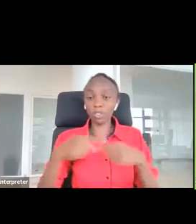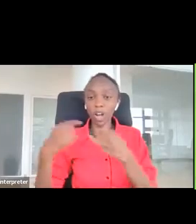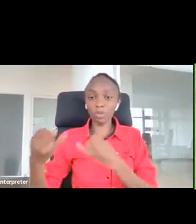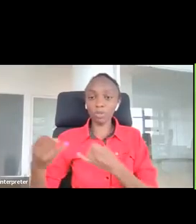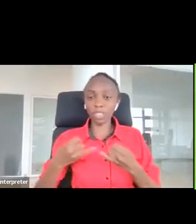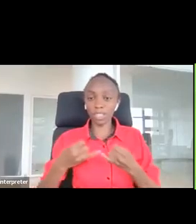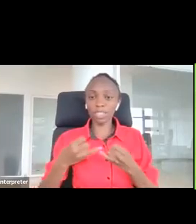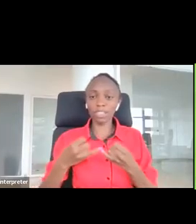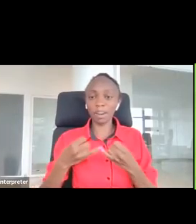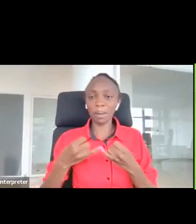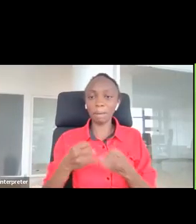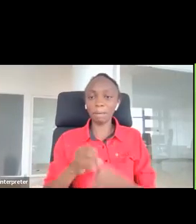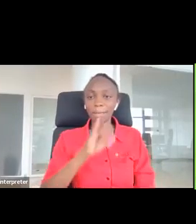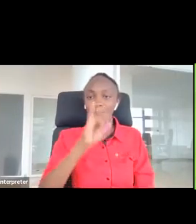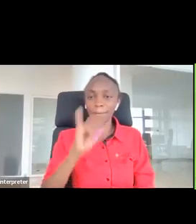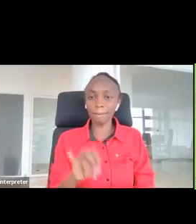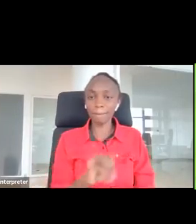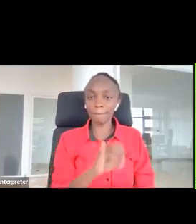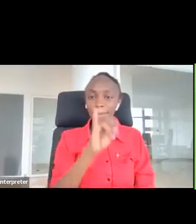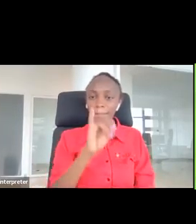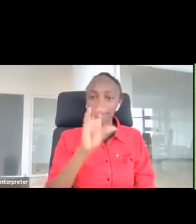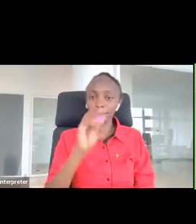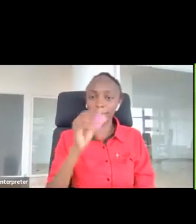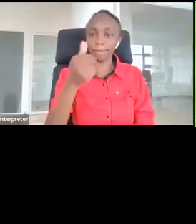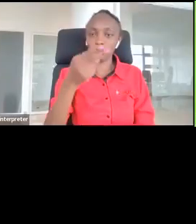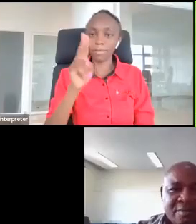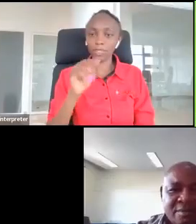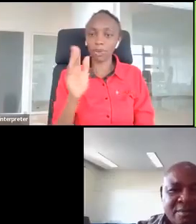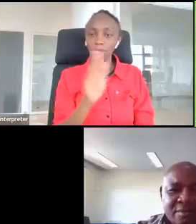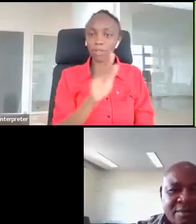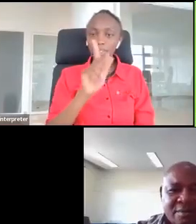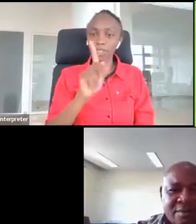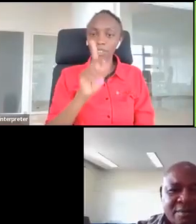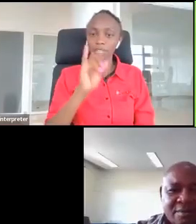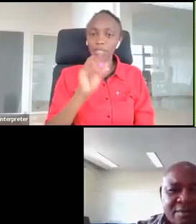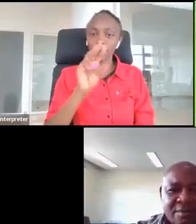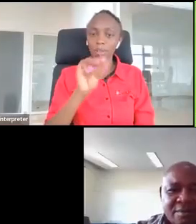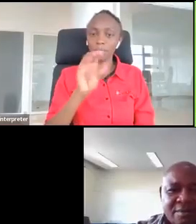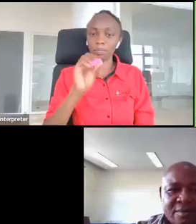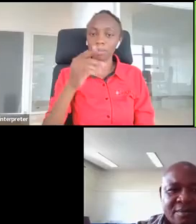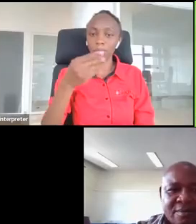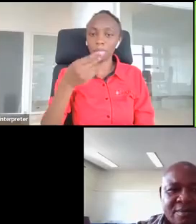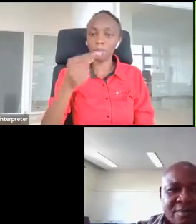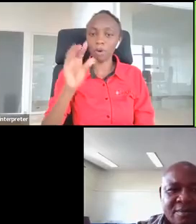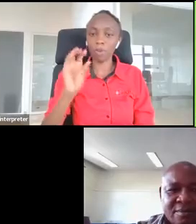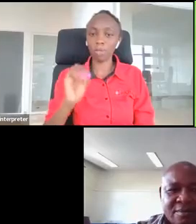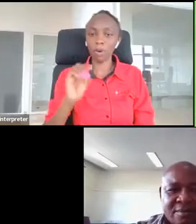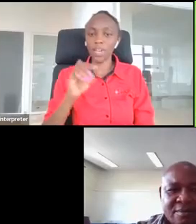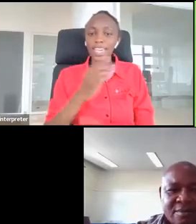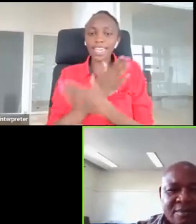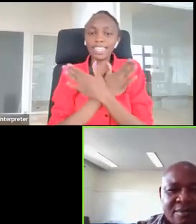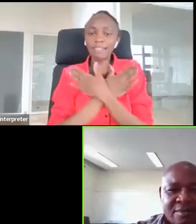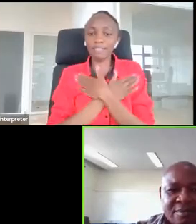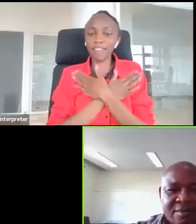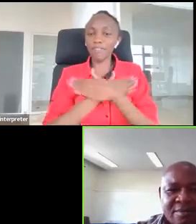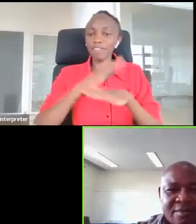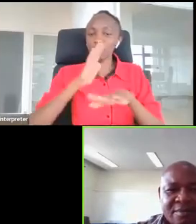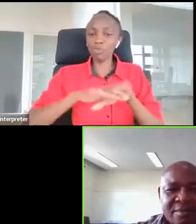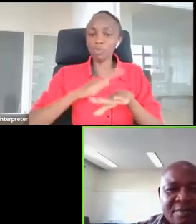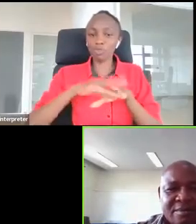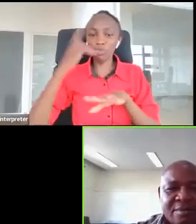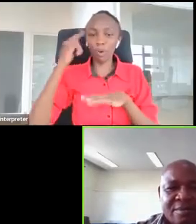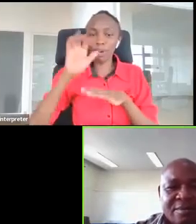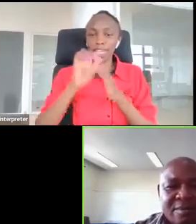John Kimodo, and it's with great pleasure that I bring him to us. He is a very good friend of eKitabu and has been a